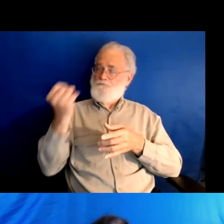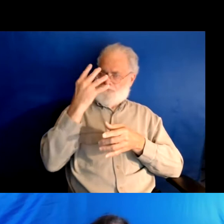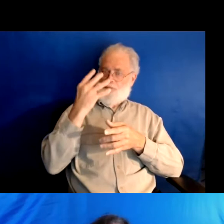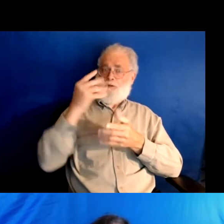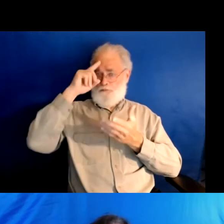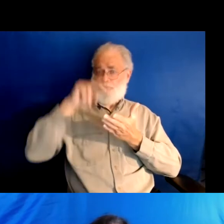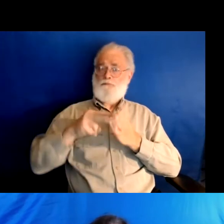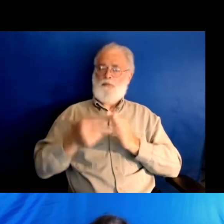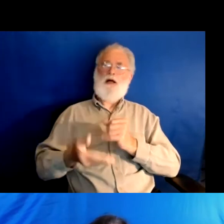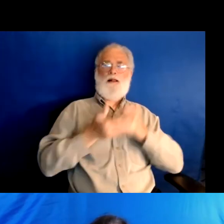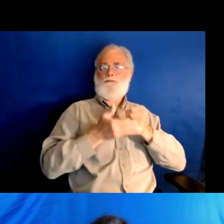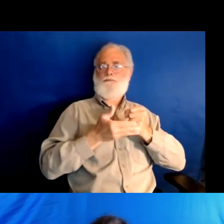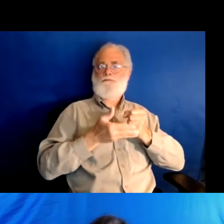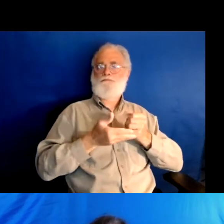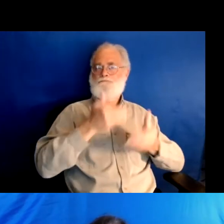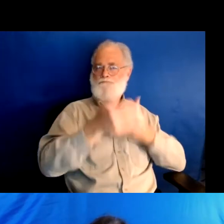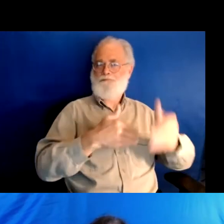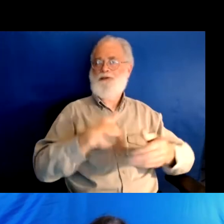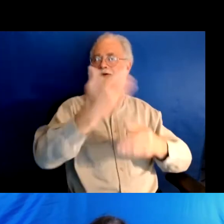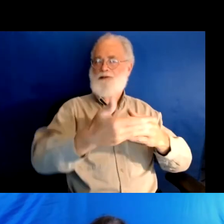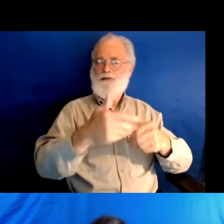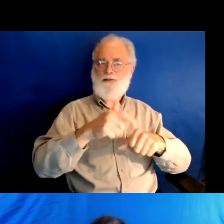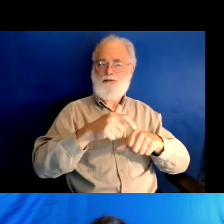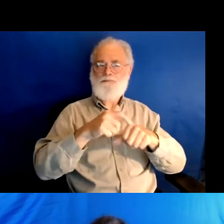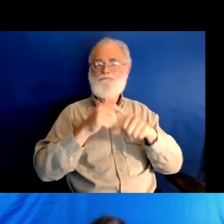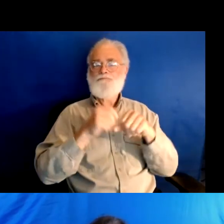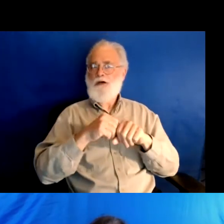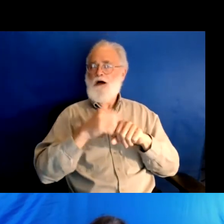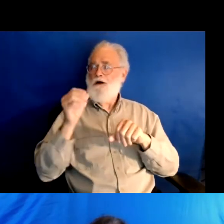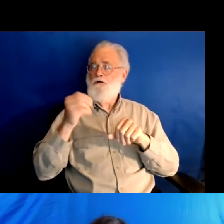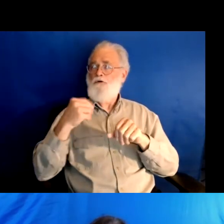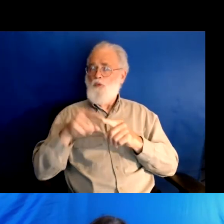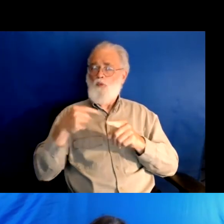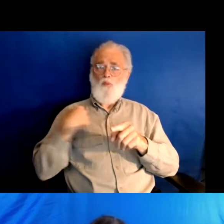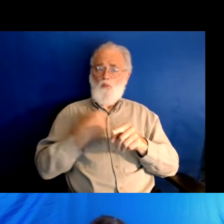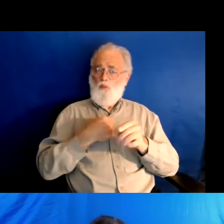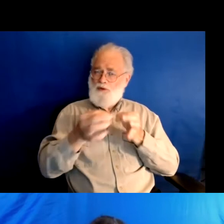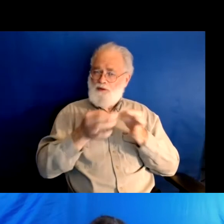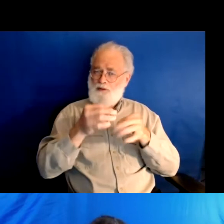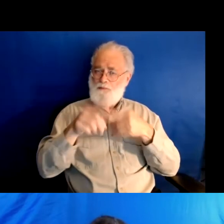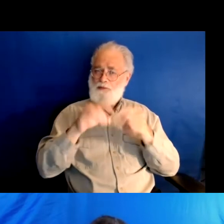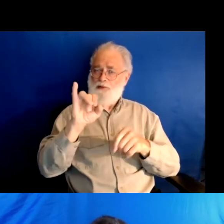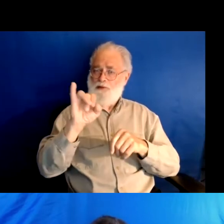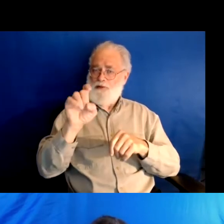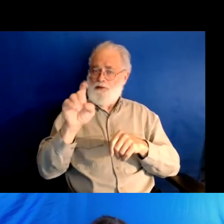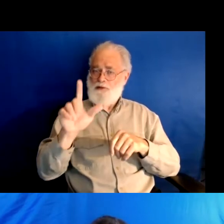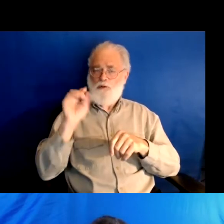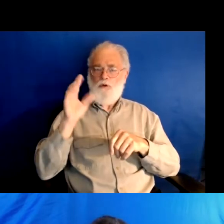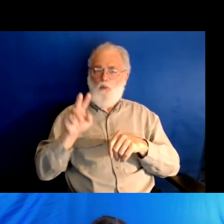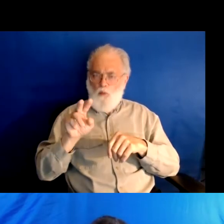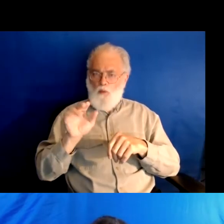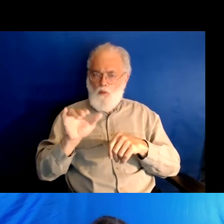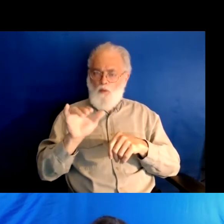So then they can understand it. For the intent, giving them the information is to give them the intent to understand it and internalize it.